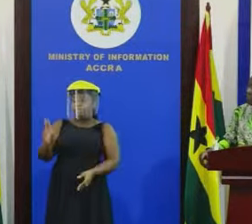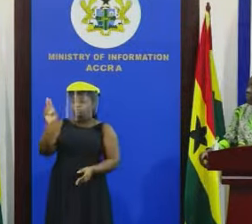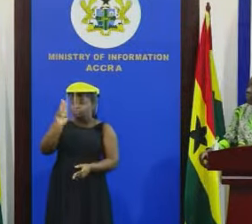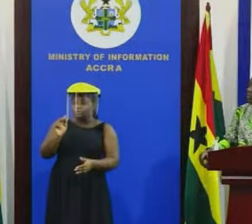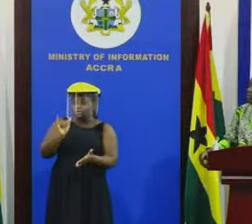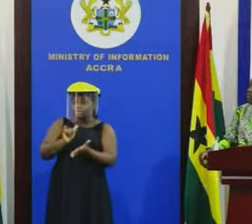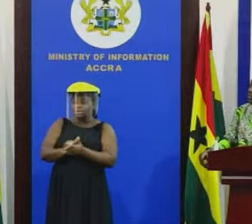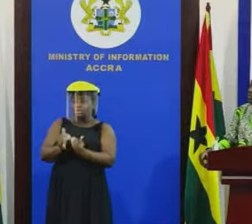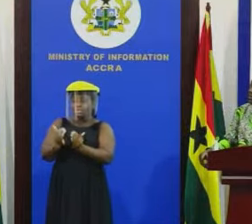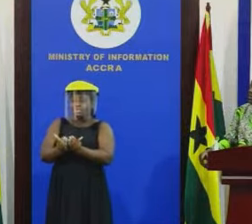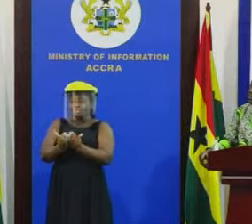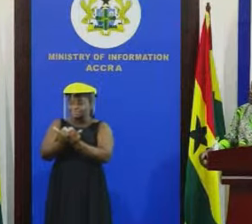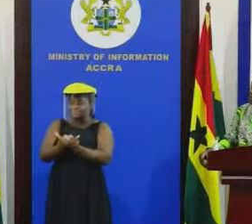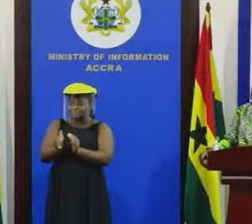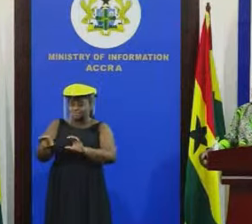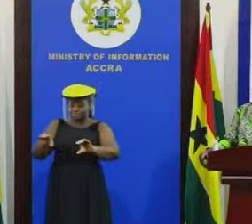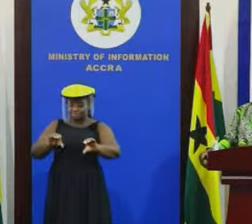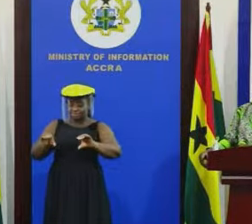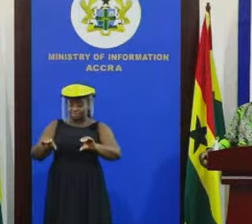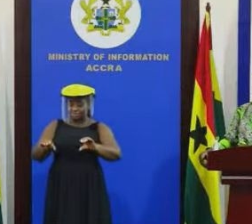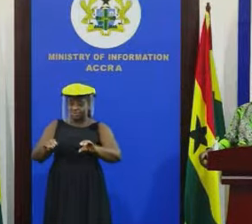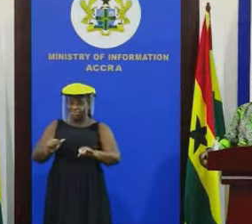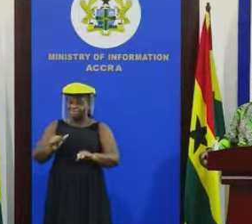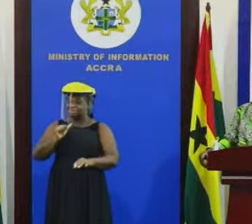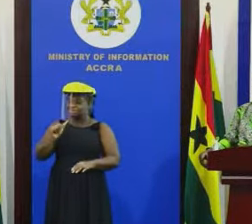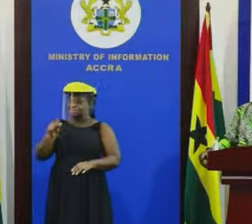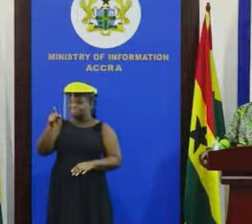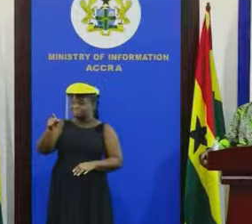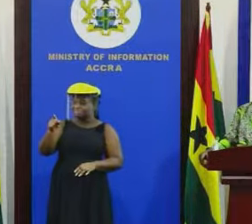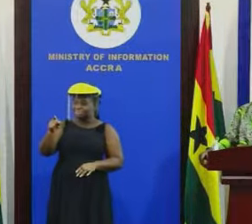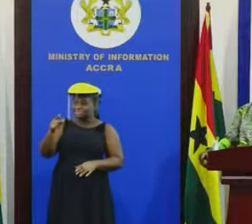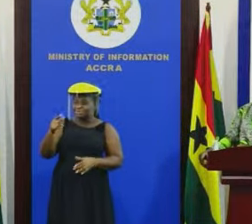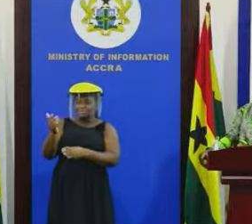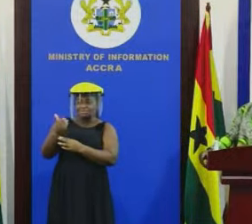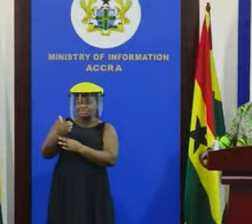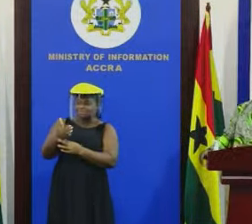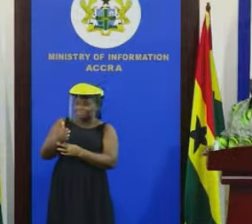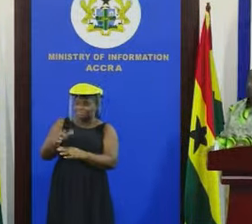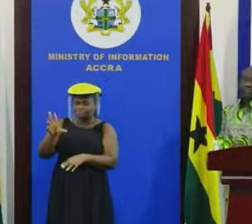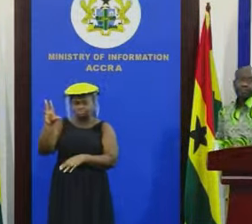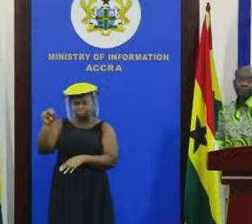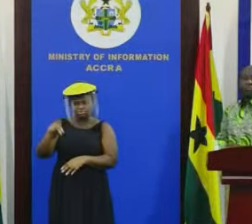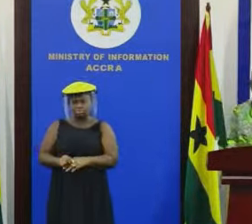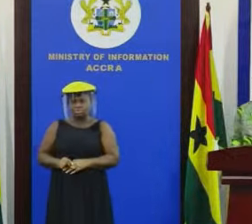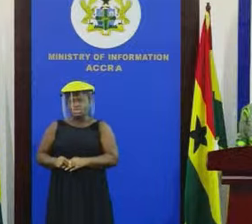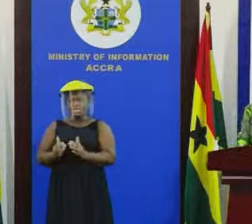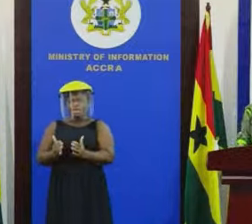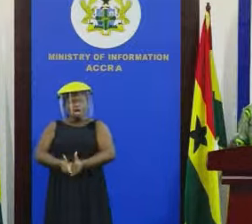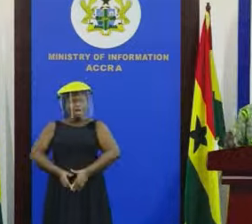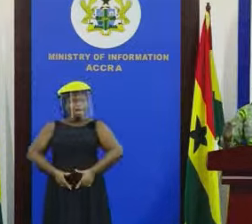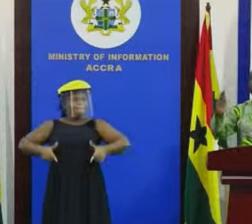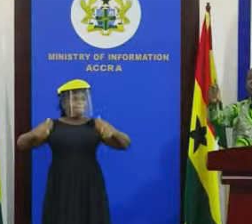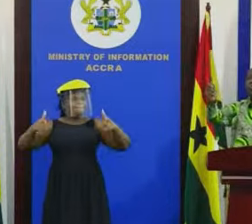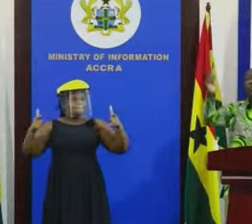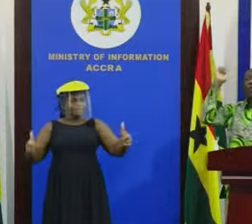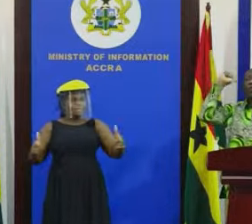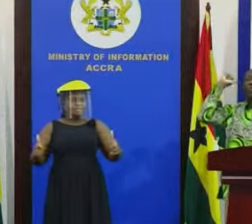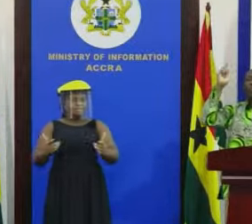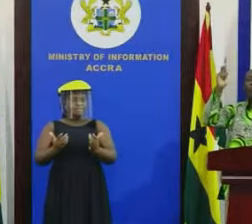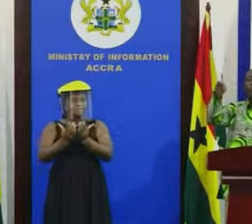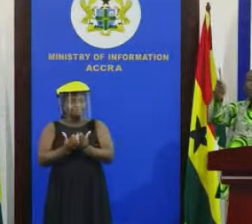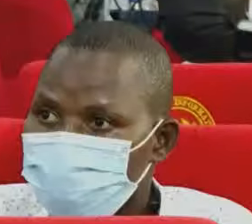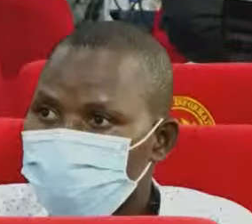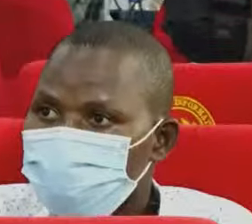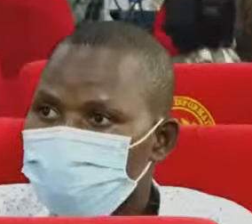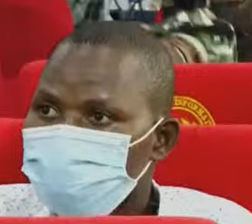activity are not what you are thinking about. Boats that are for fishing. Fishermen. No, they are huge There's a vessels. photo of one of